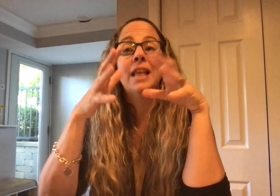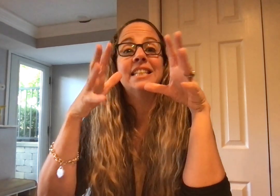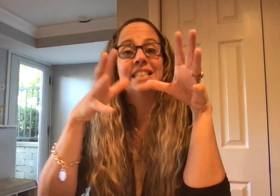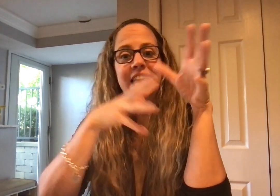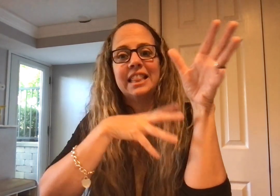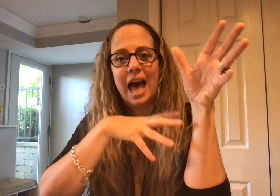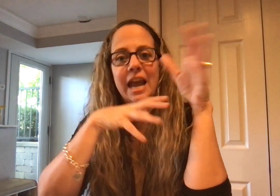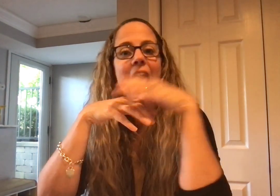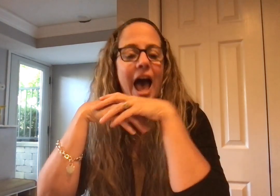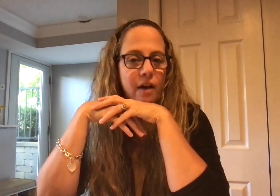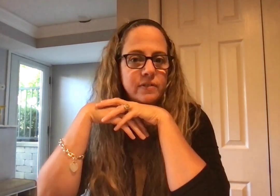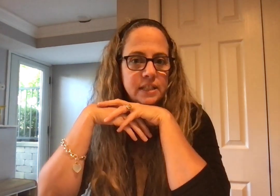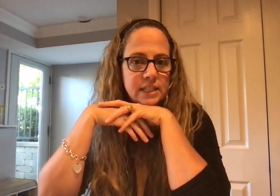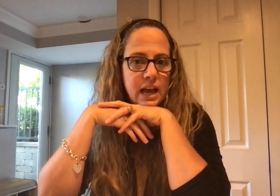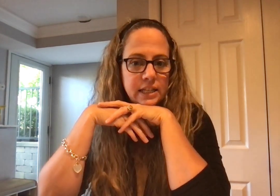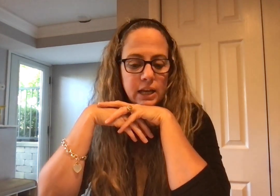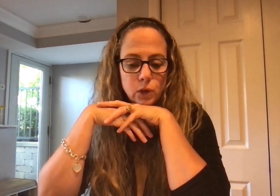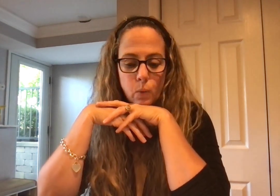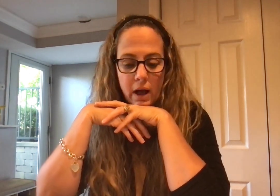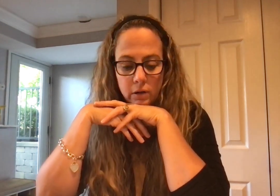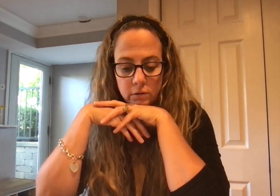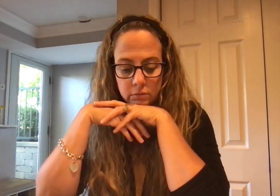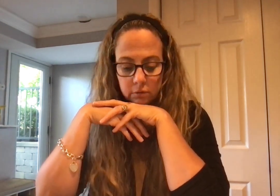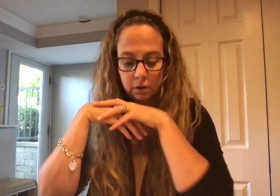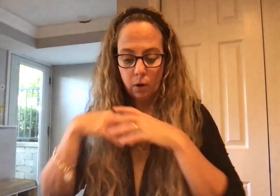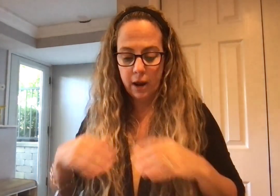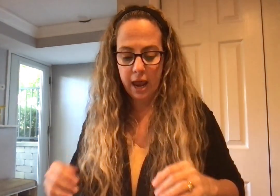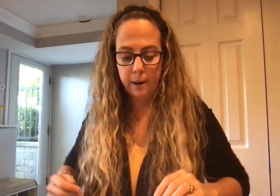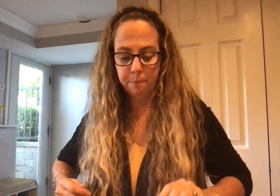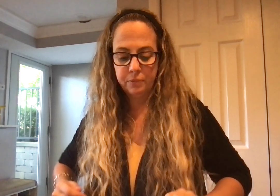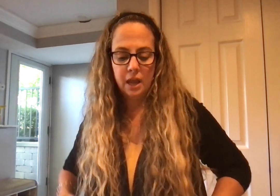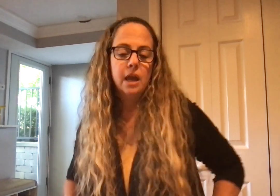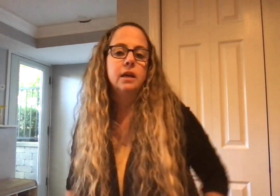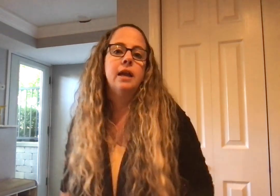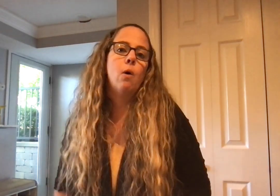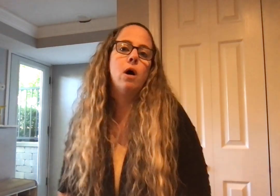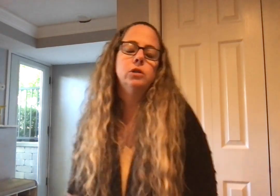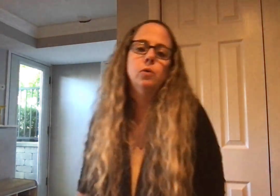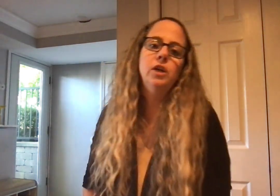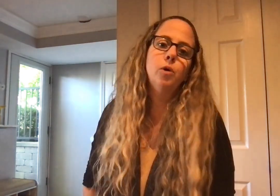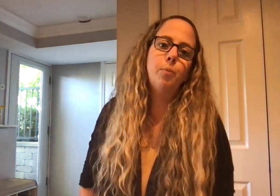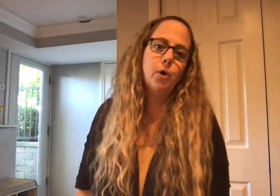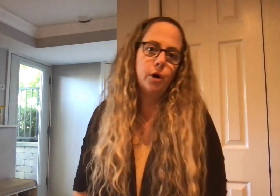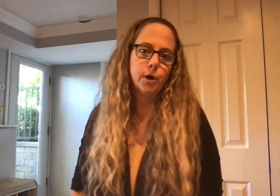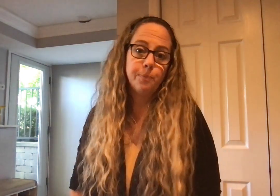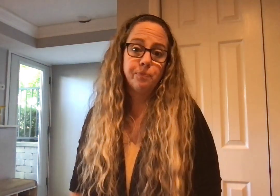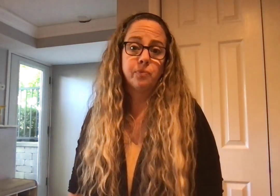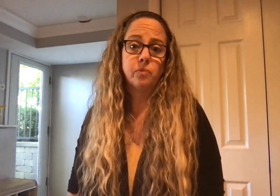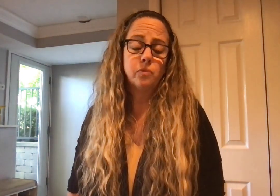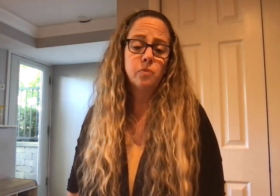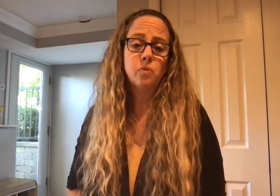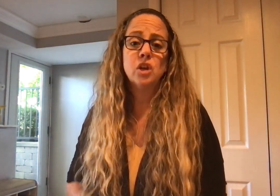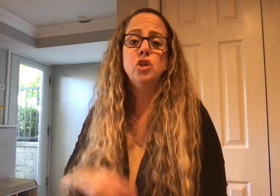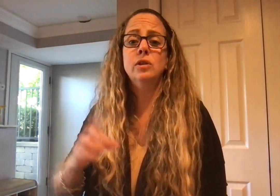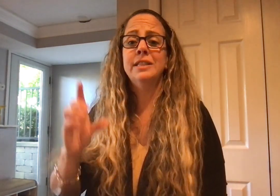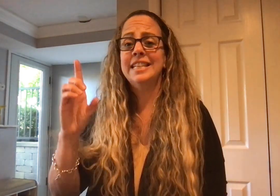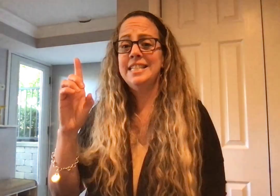places like that have signs as well, okay? Now, also in your book, you'll see